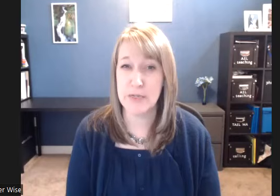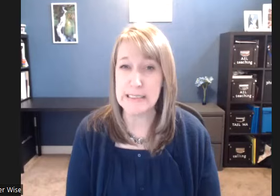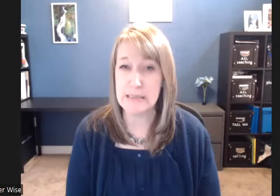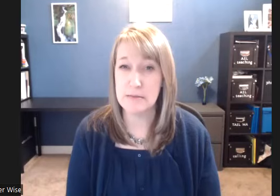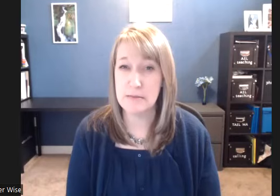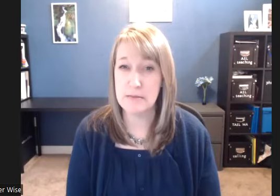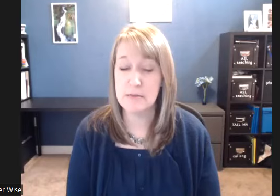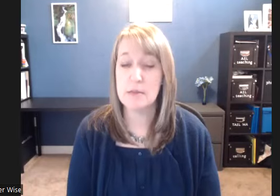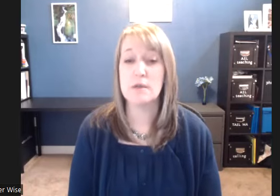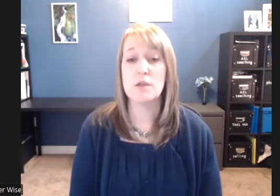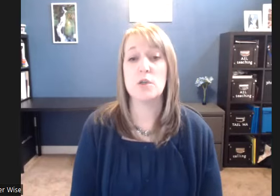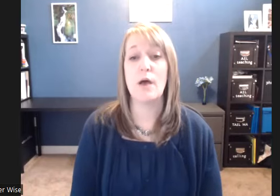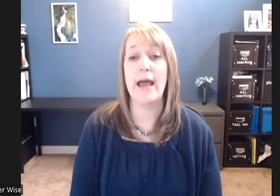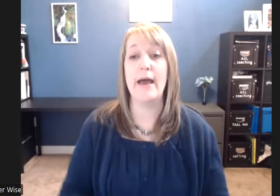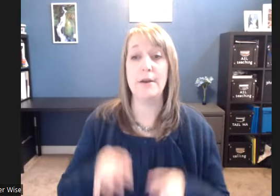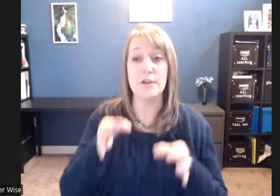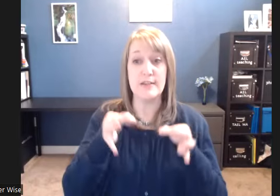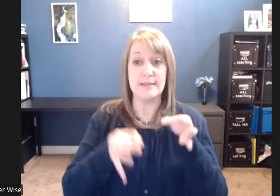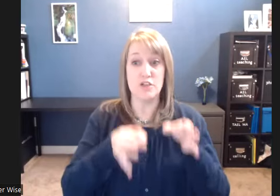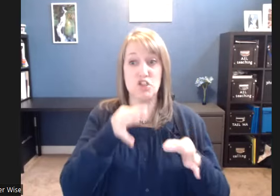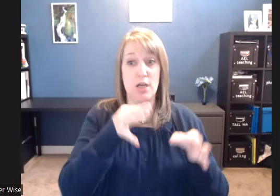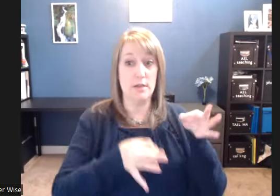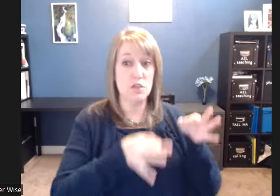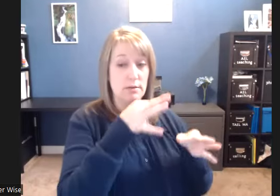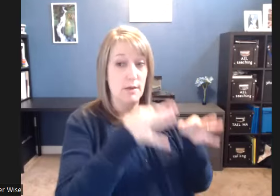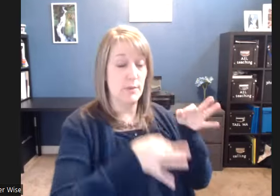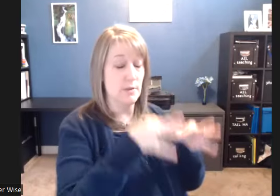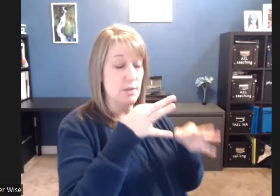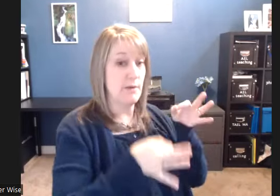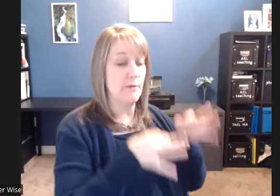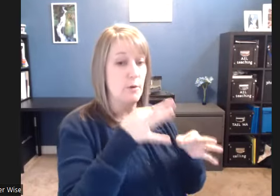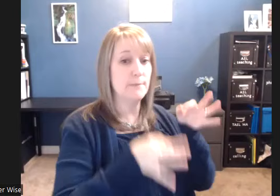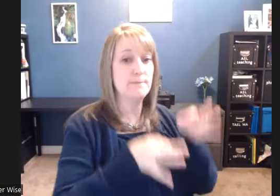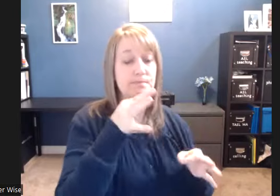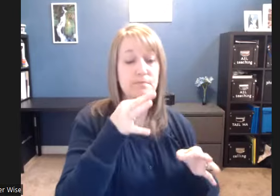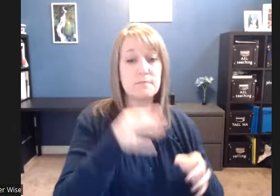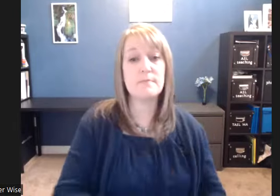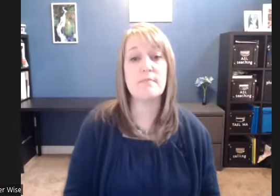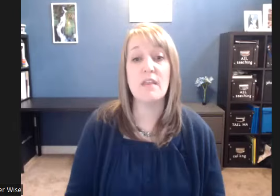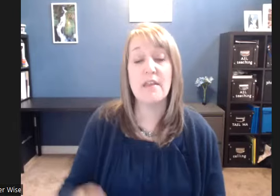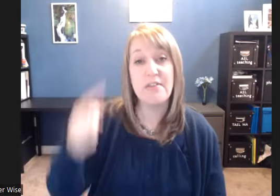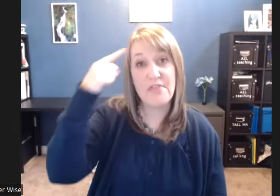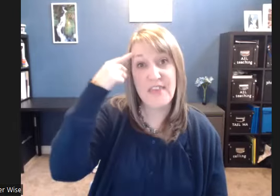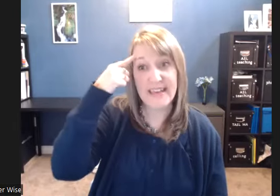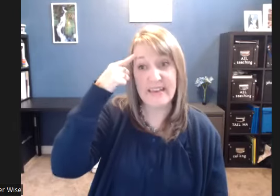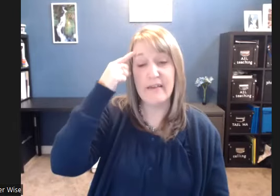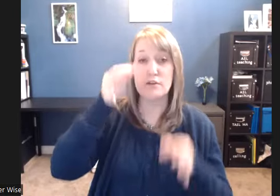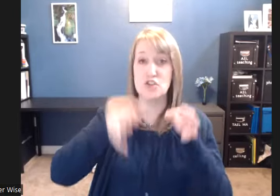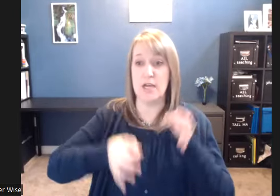trait, you will add to the sign judge that we've learned before. Think